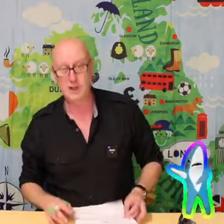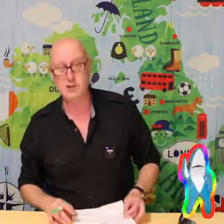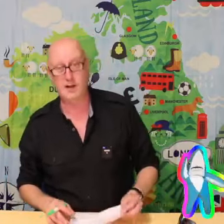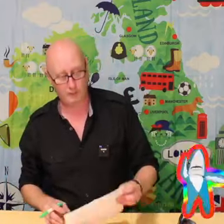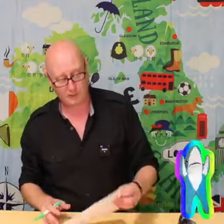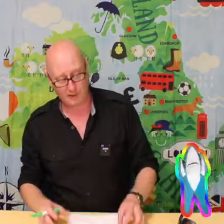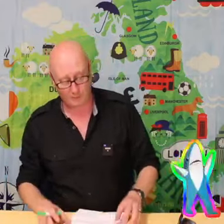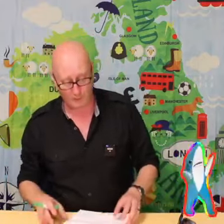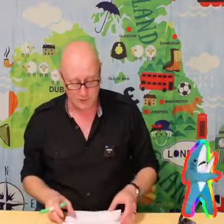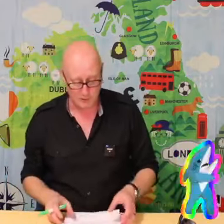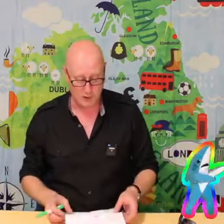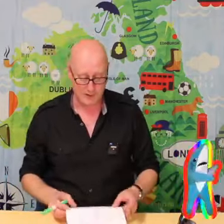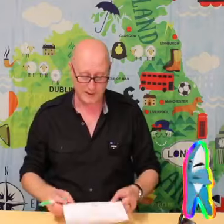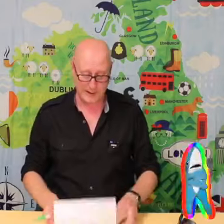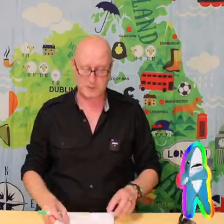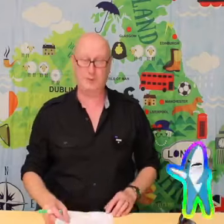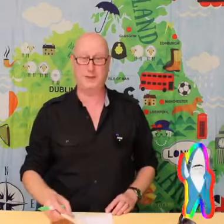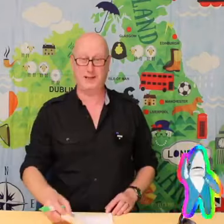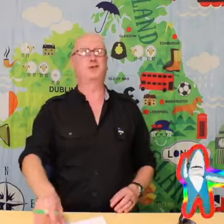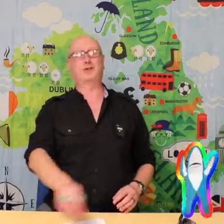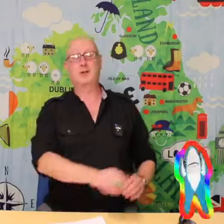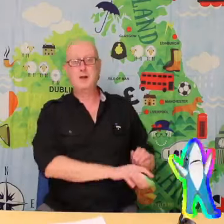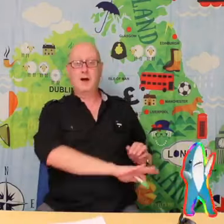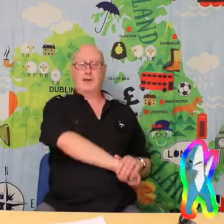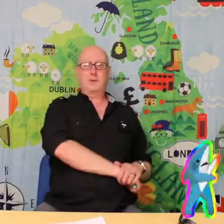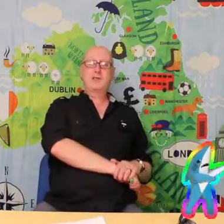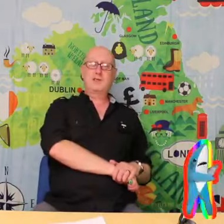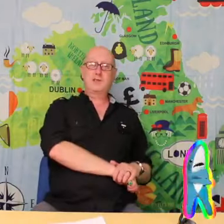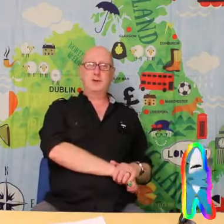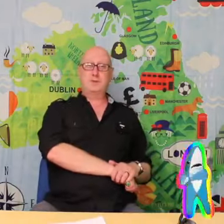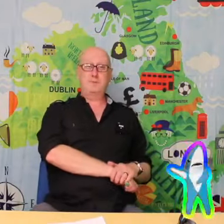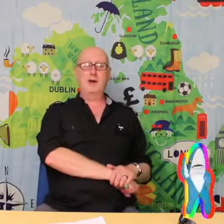level, big thank you for those who joined in the absolute chaos of last Wednesday's Ocean Bingo.